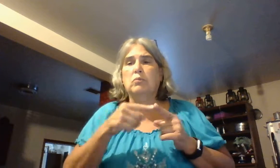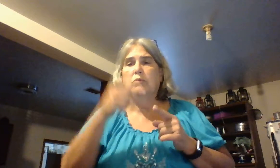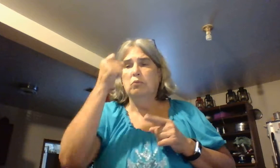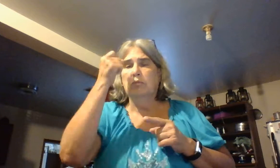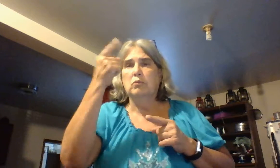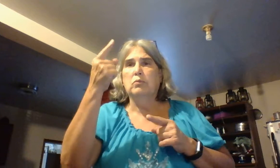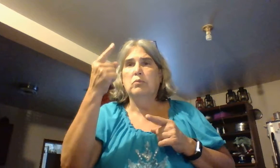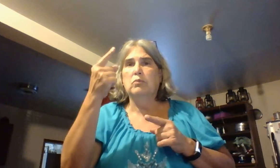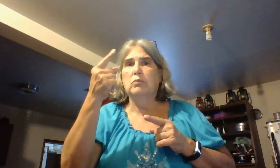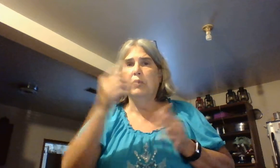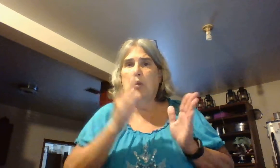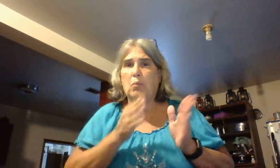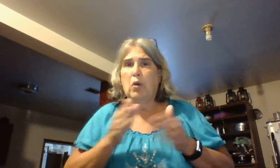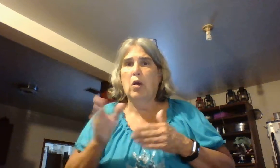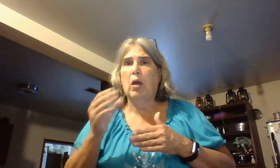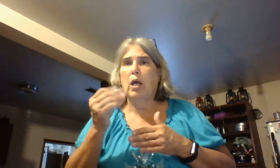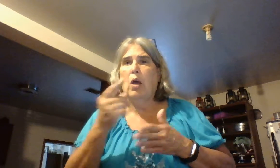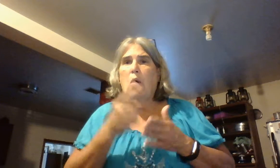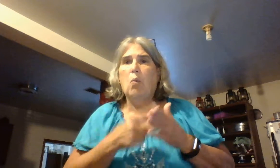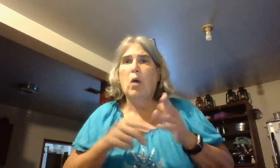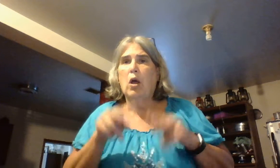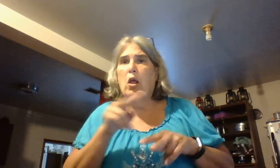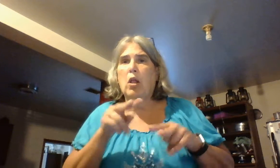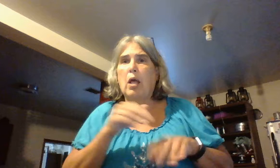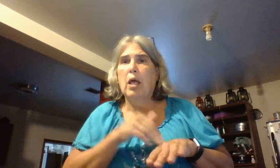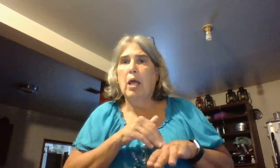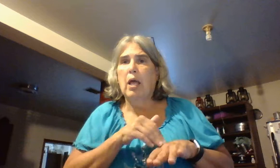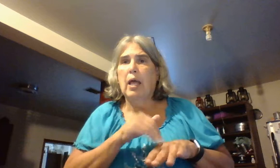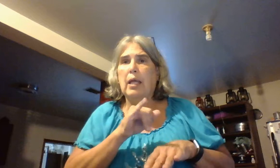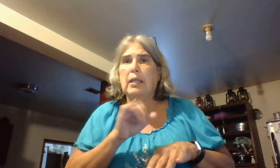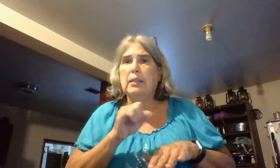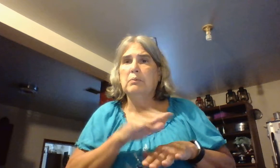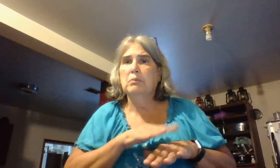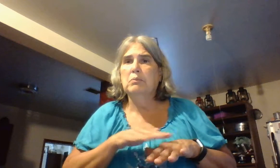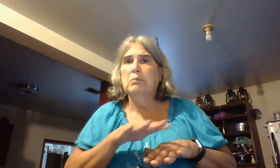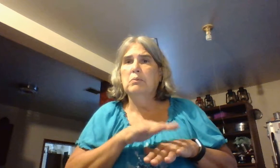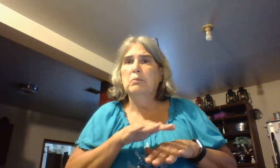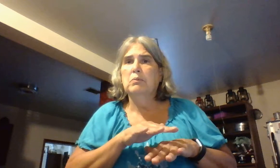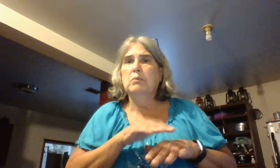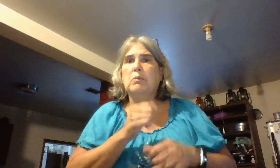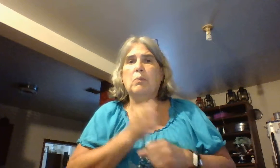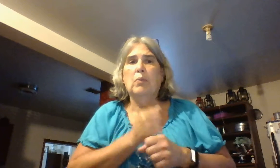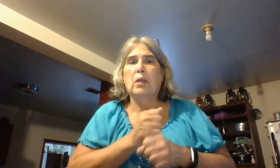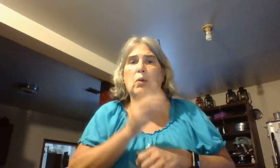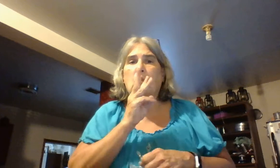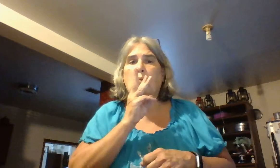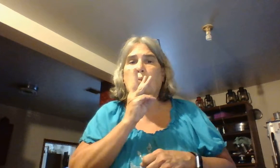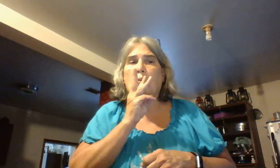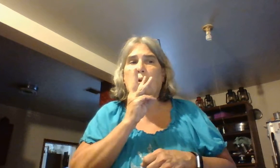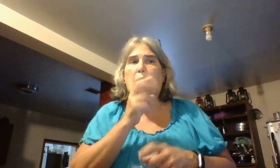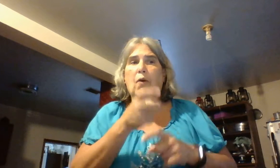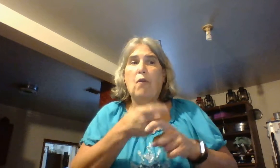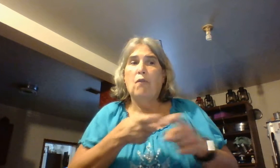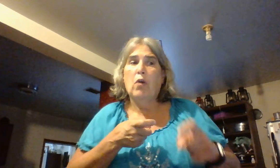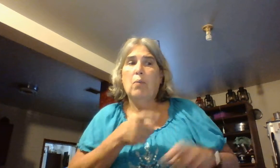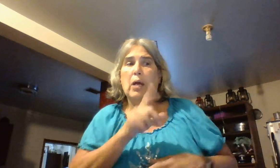process. And what it's looking at basically is taking water from its liquid phase and putting it to its